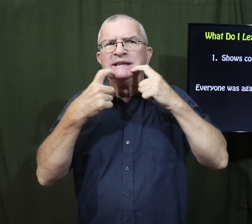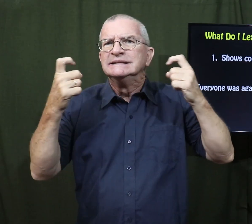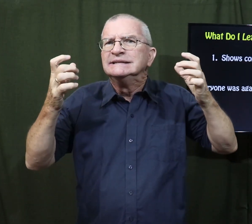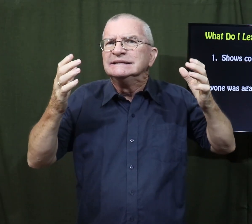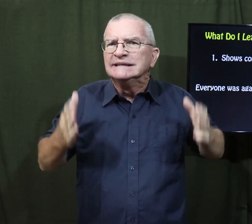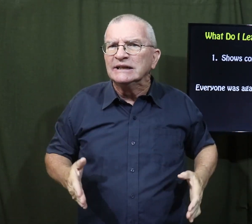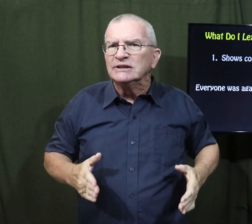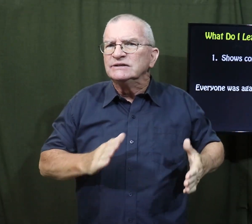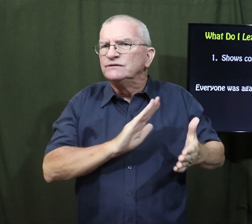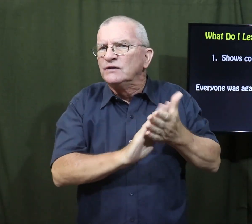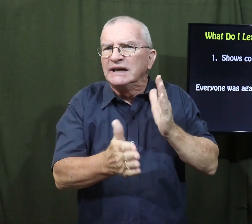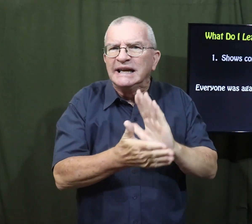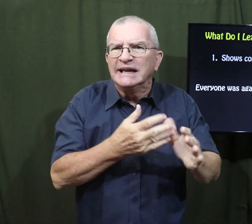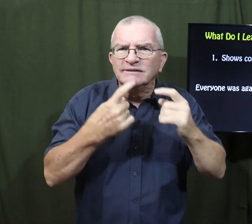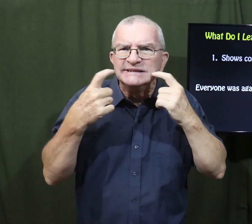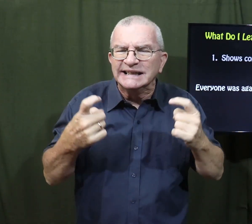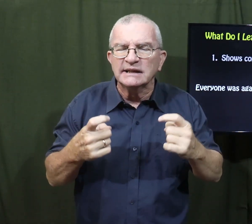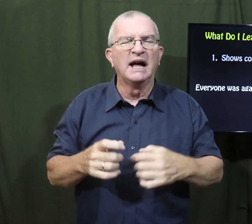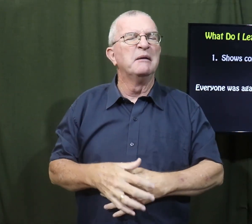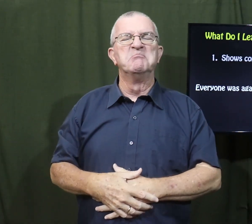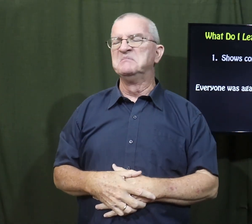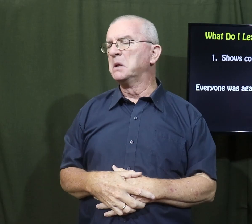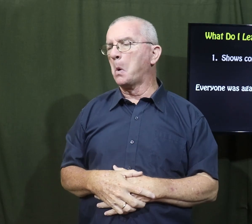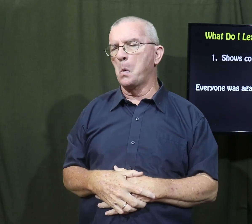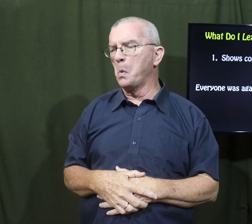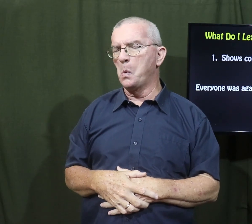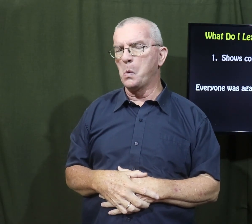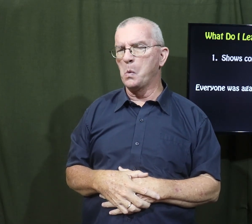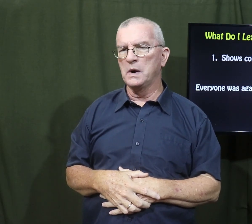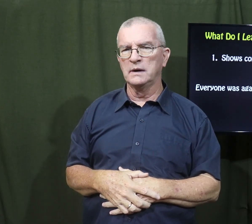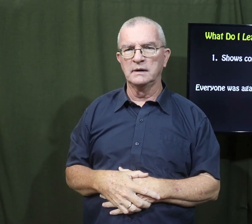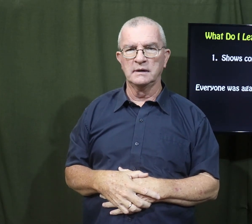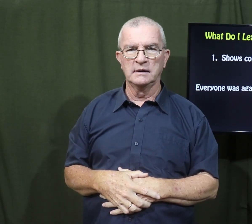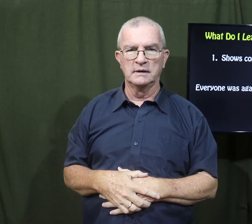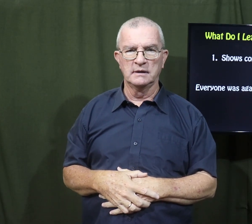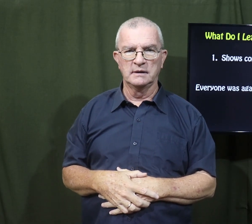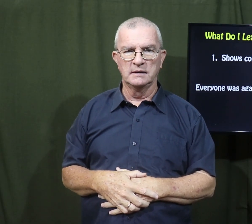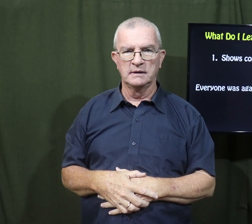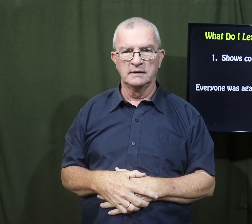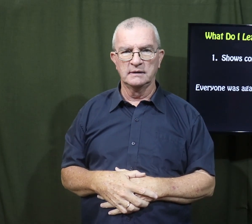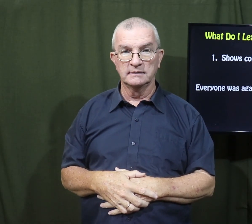Savior of sinners, able to forgive sins? No.